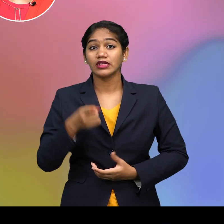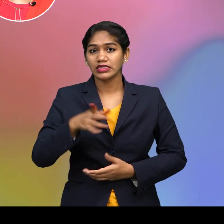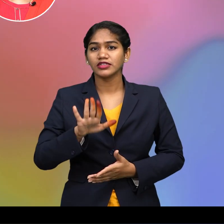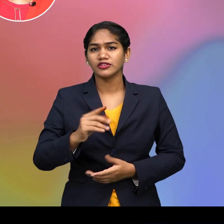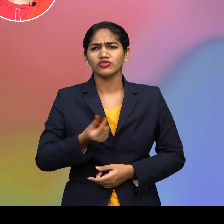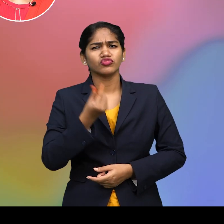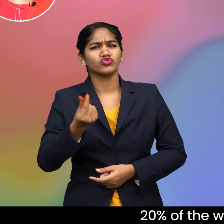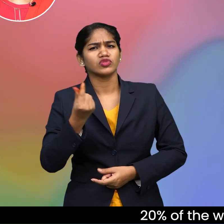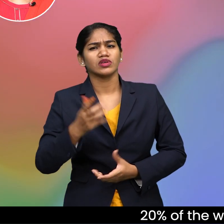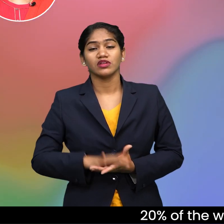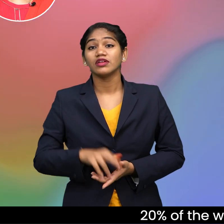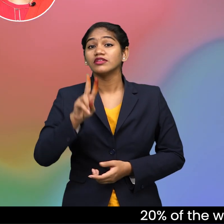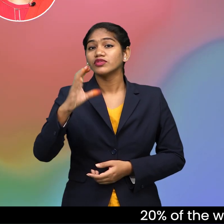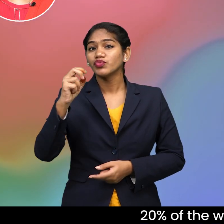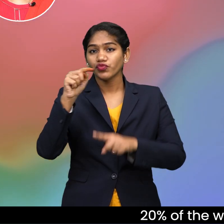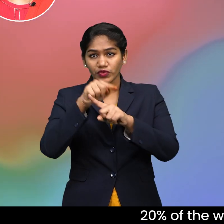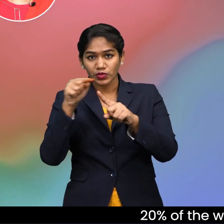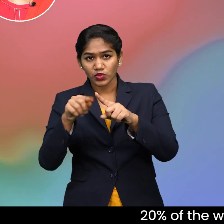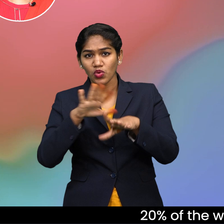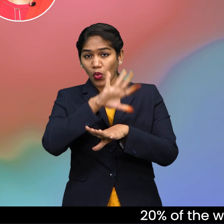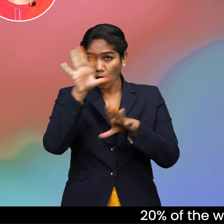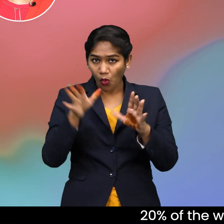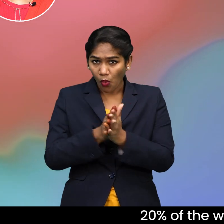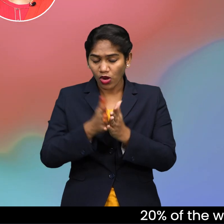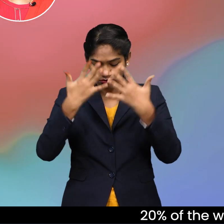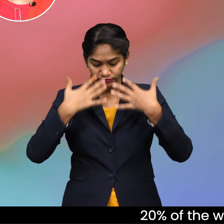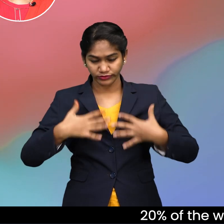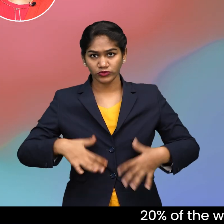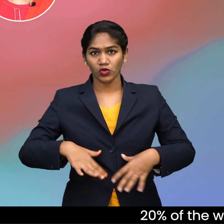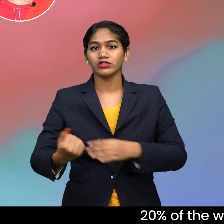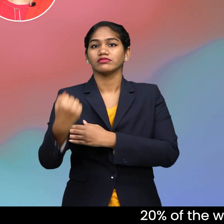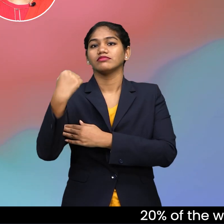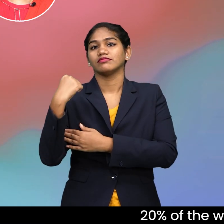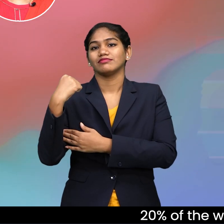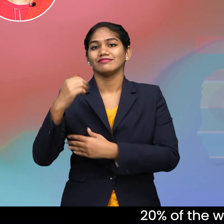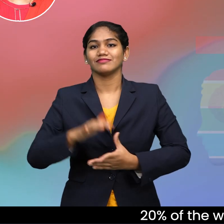It uses 20% of the whole body's energy.